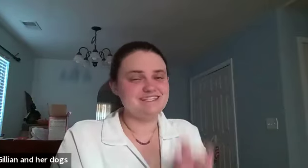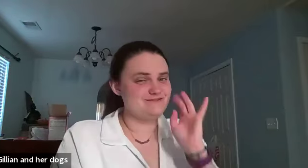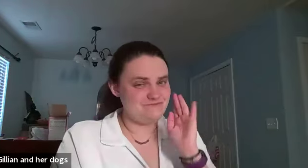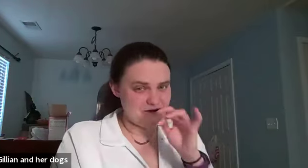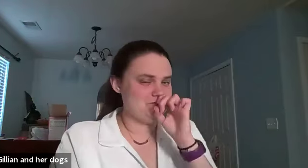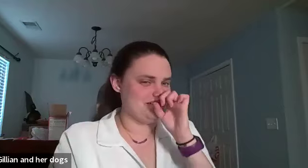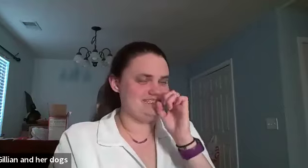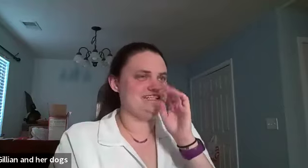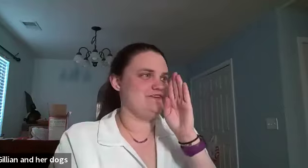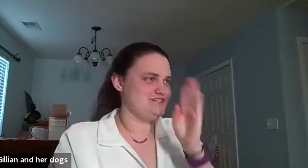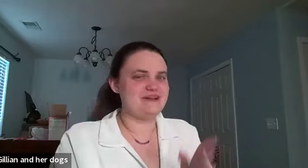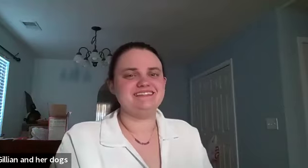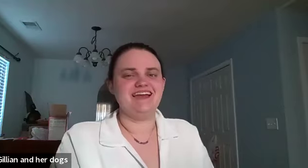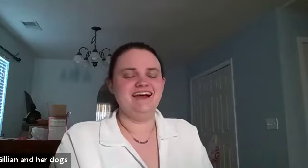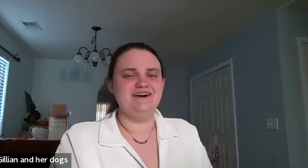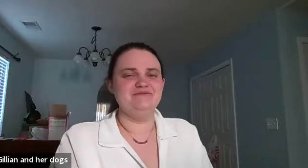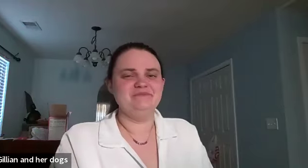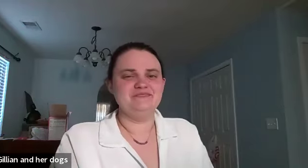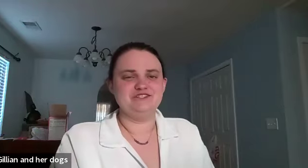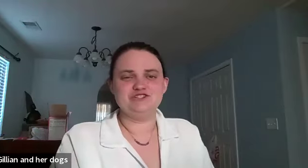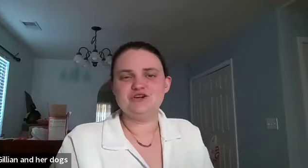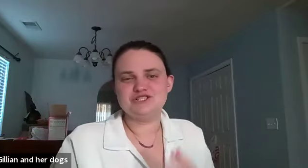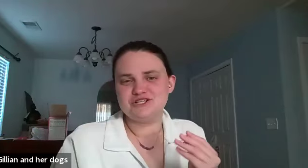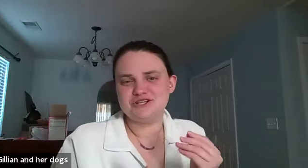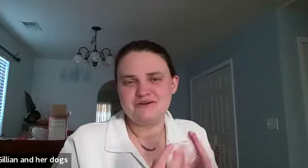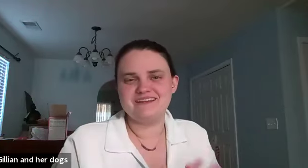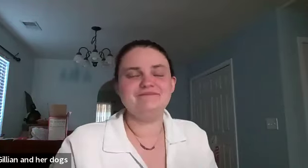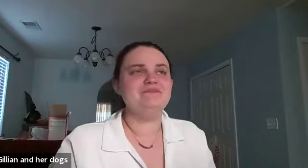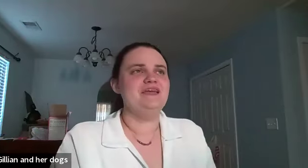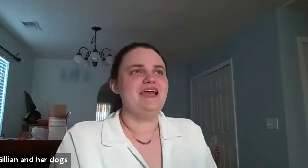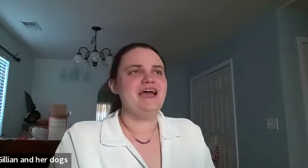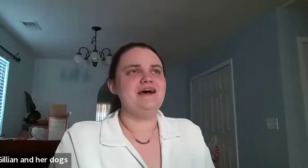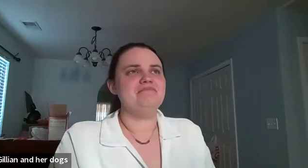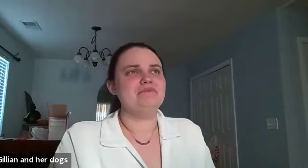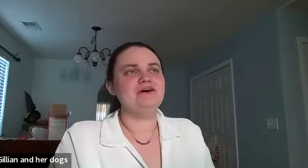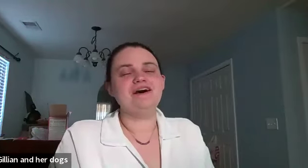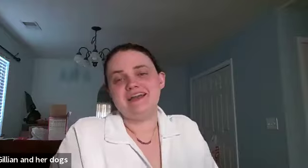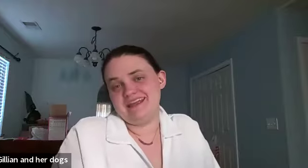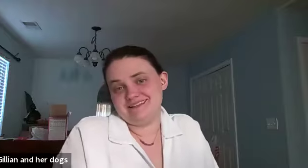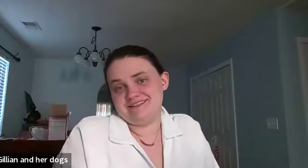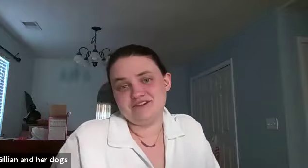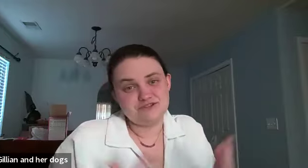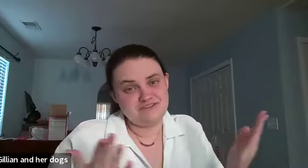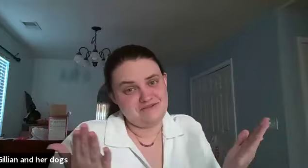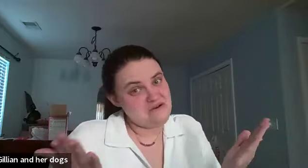is very blunt. It is very direct. There's no sugarcoating it, but it's also not